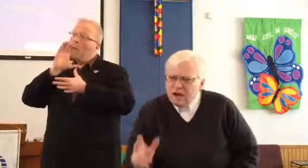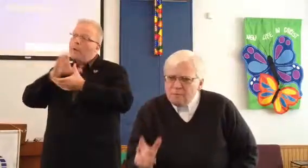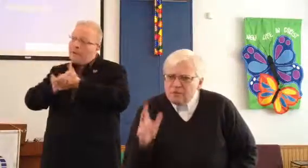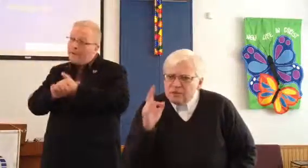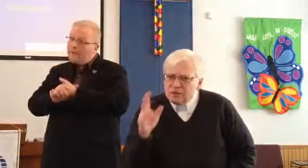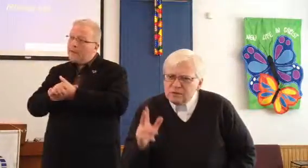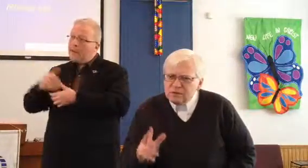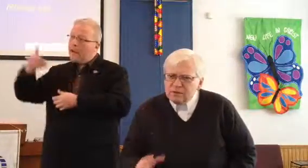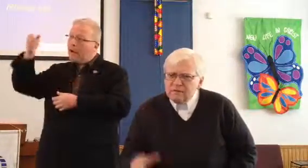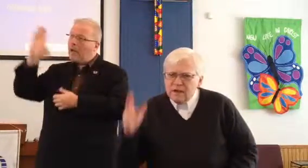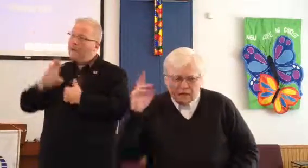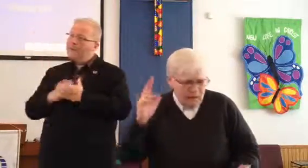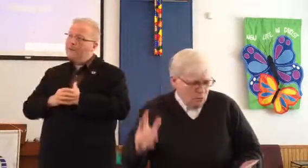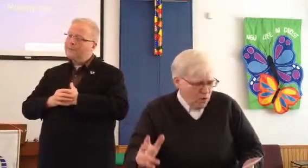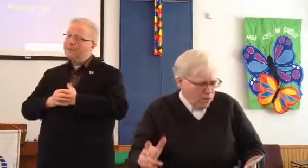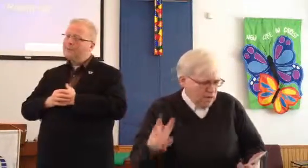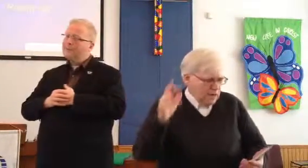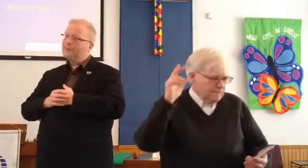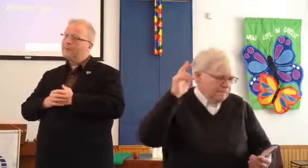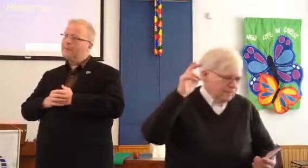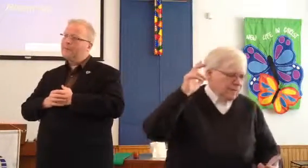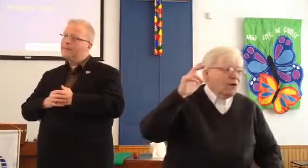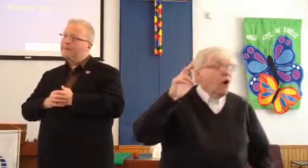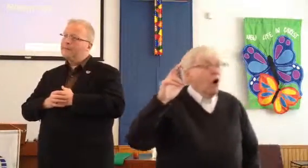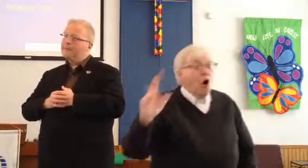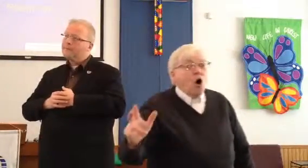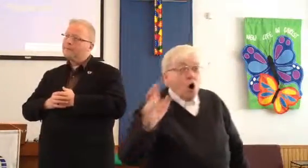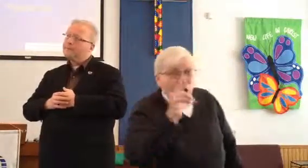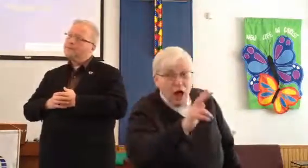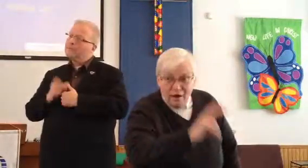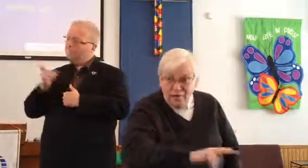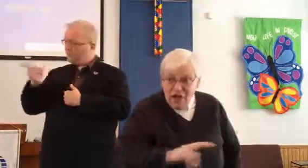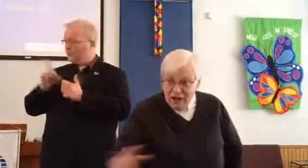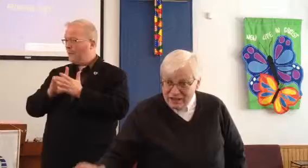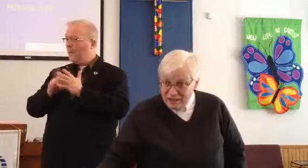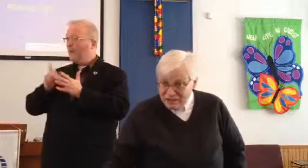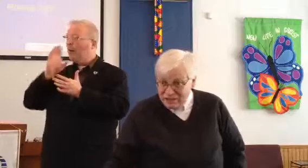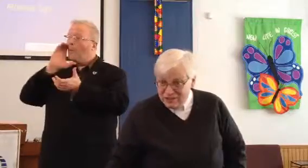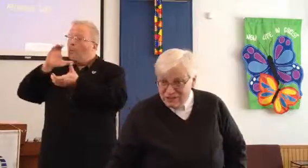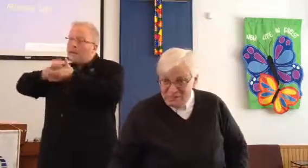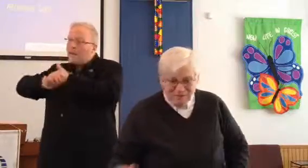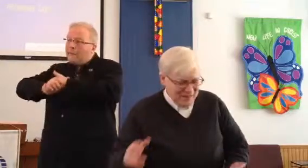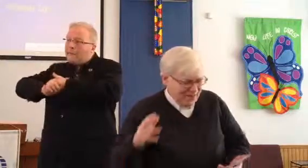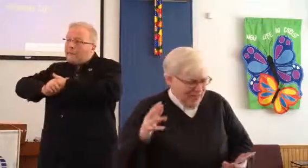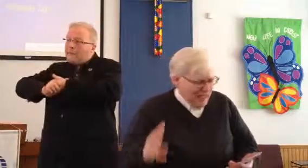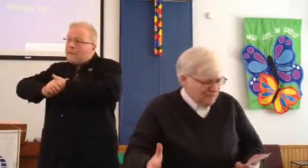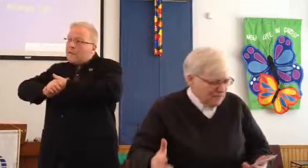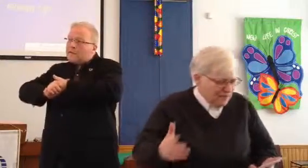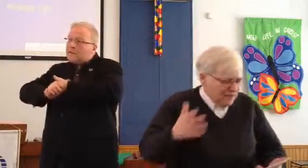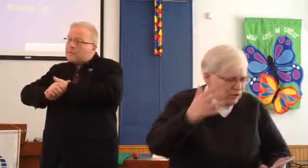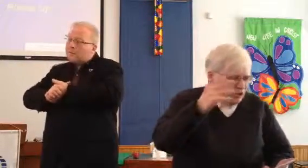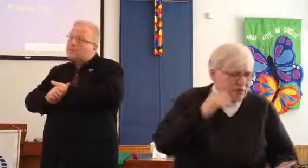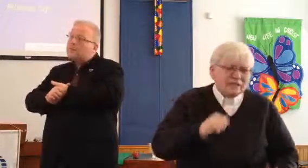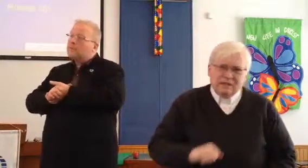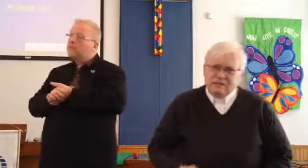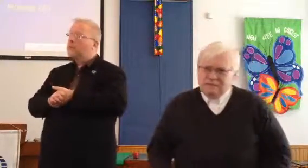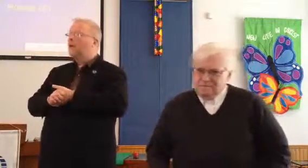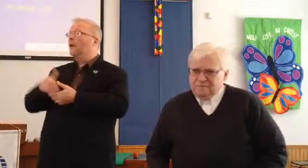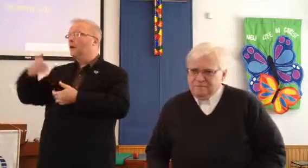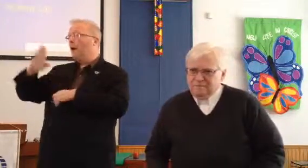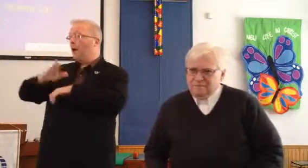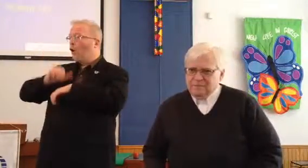We can come to believe that we, all of us, have been